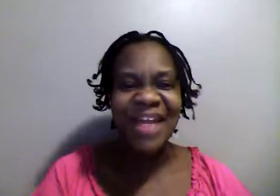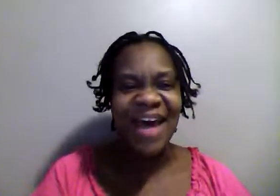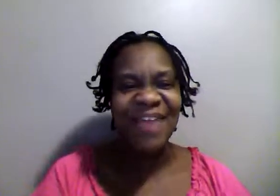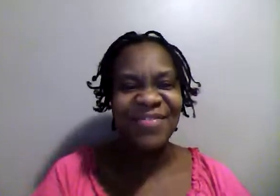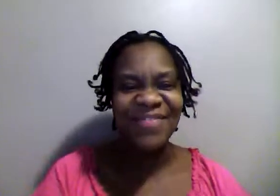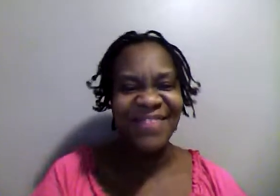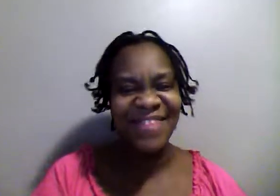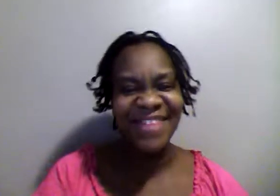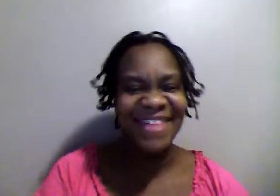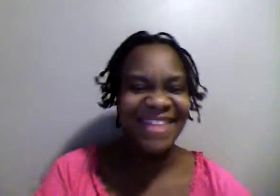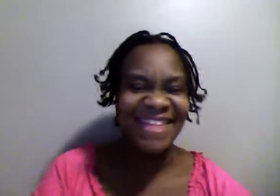live.